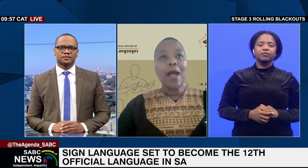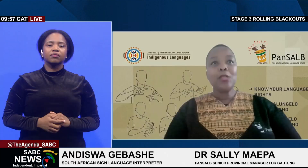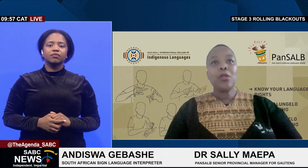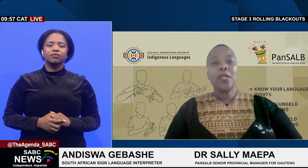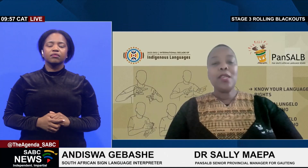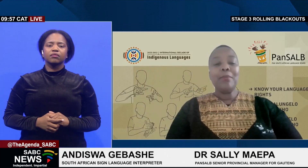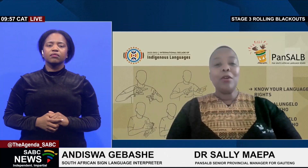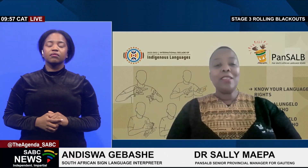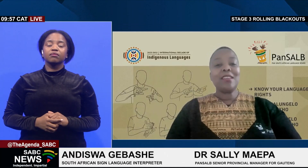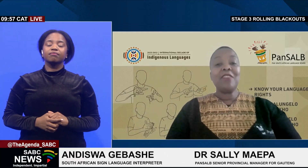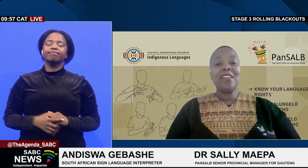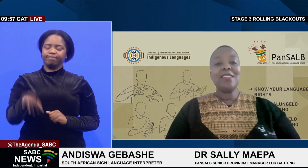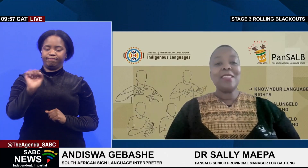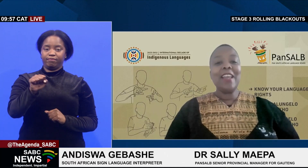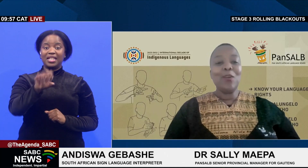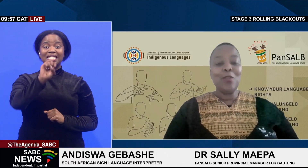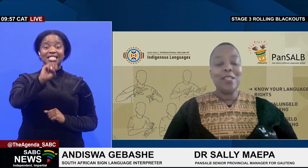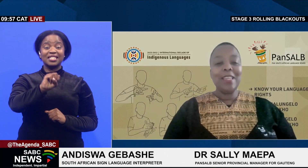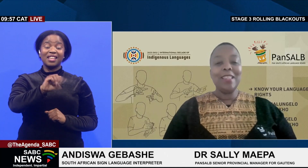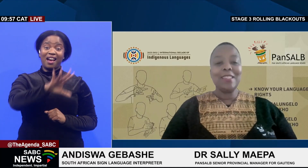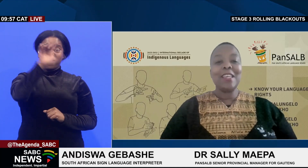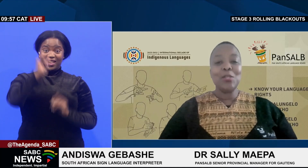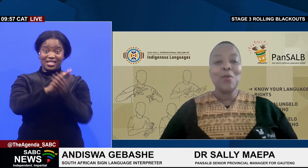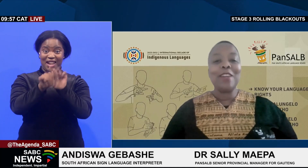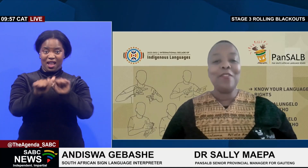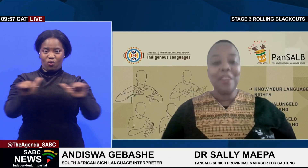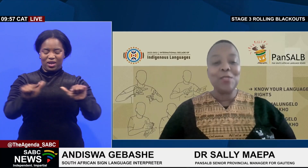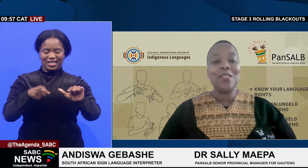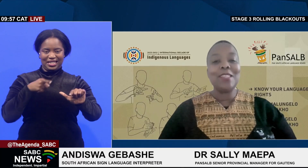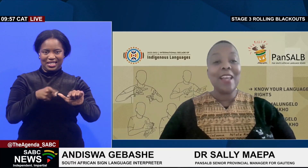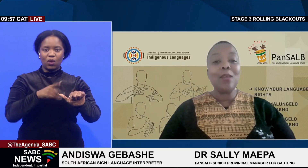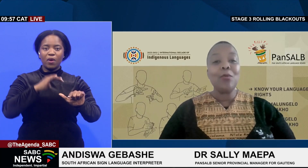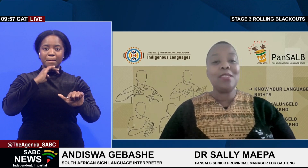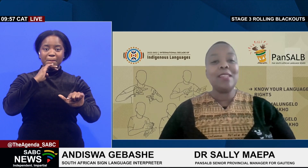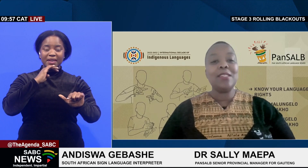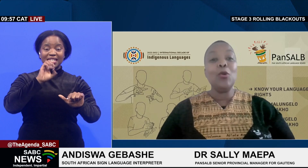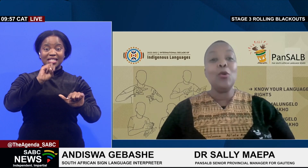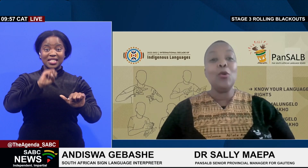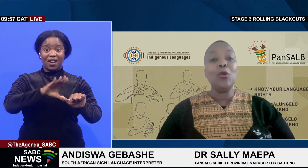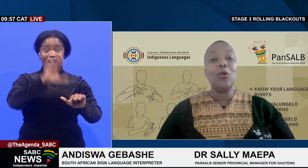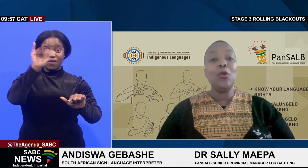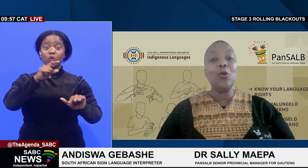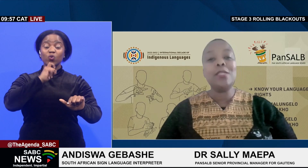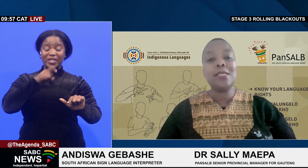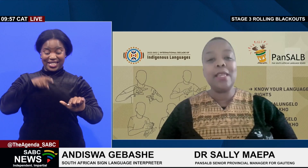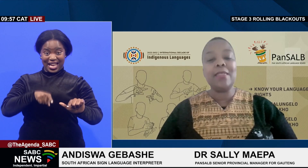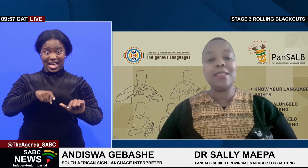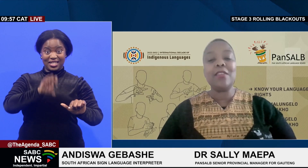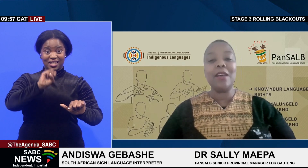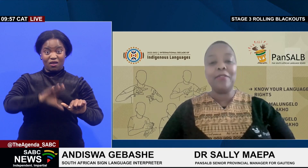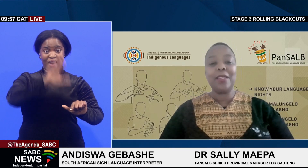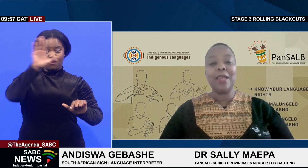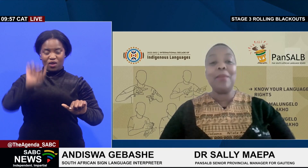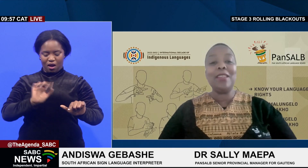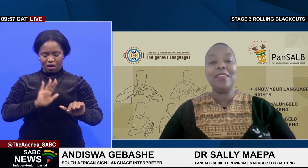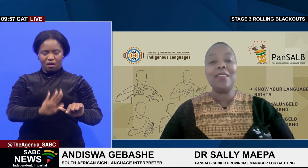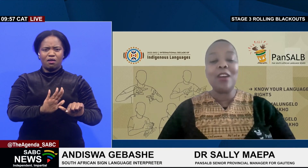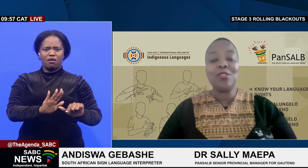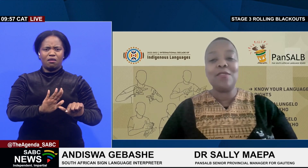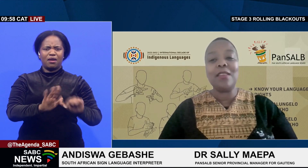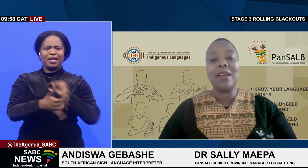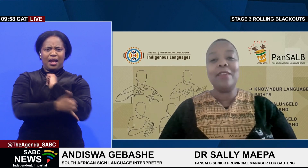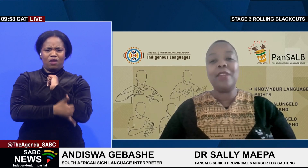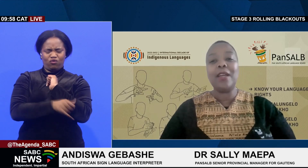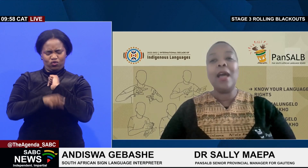We are talking about the South African Sign Language. In this case, we are referring to the sign language that is only used in the in the